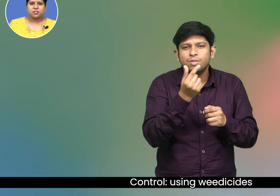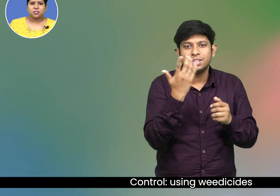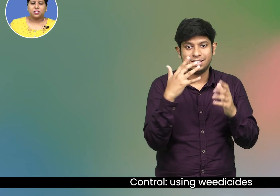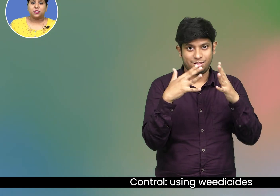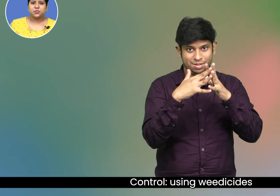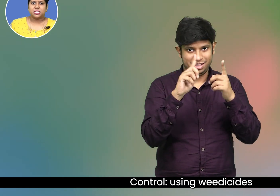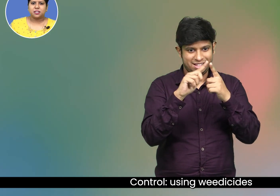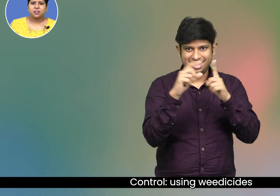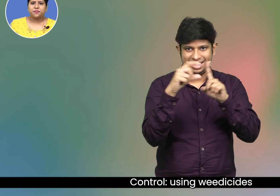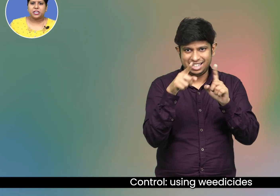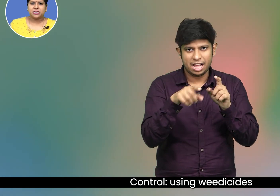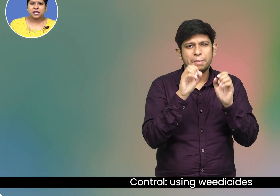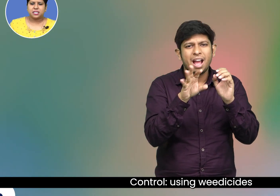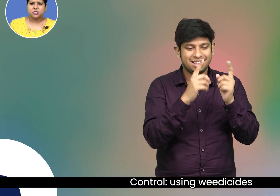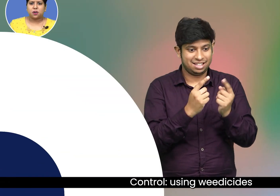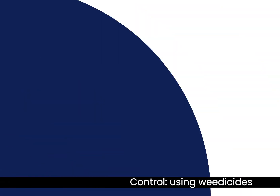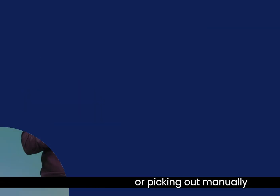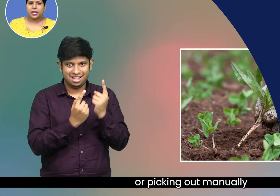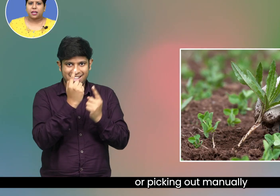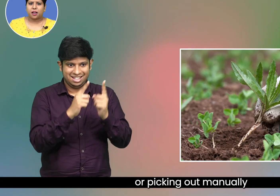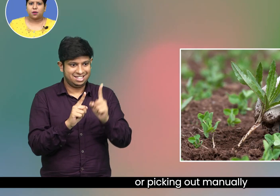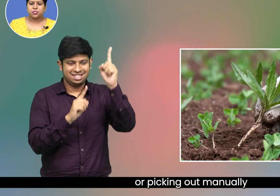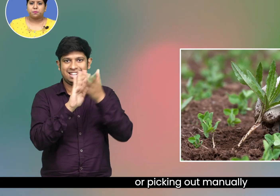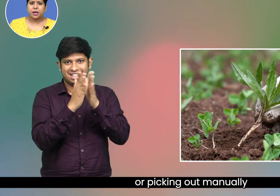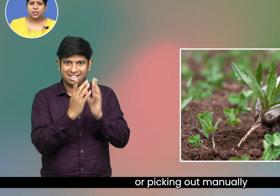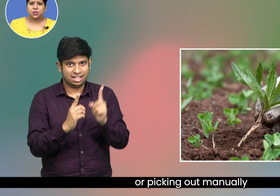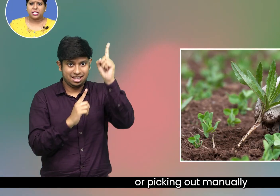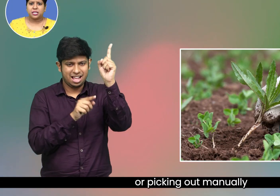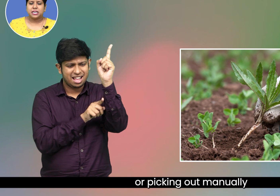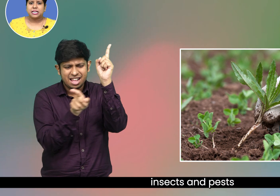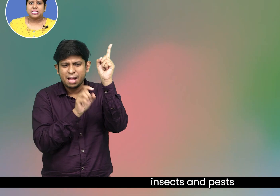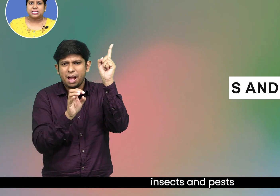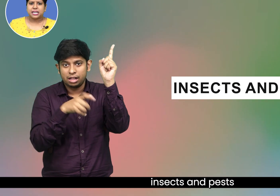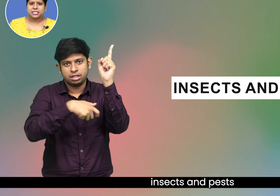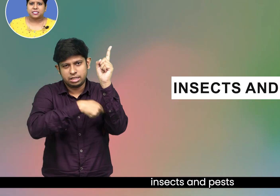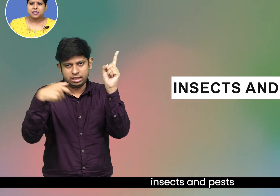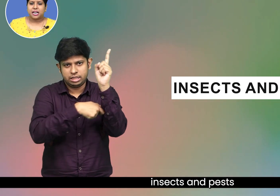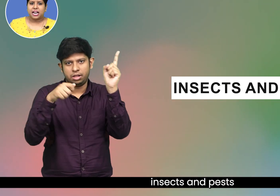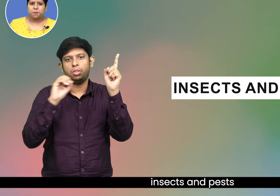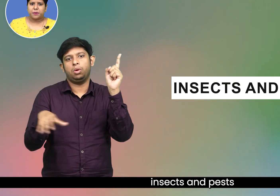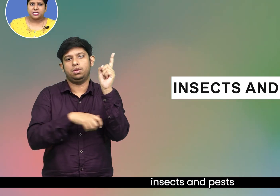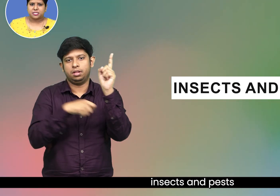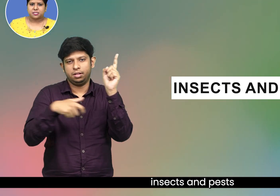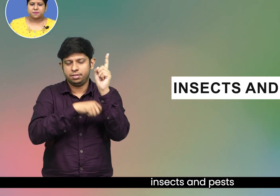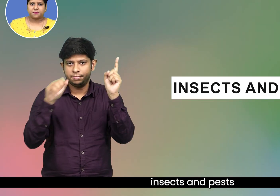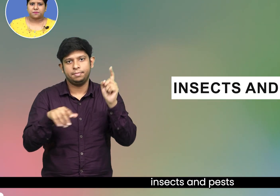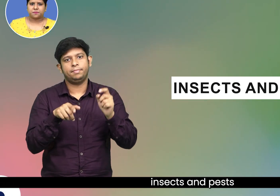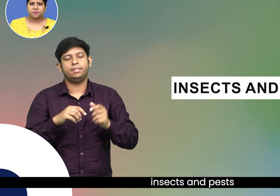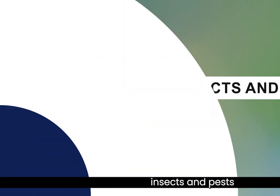Control, using weedicides or picking out manually insects and